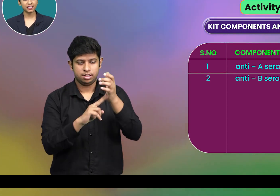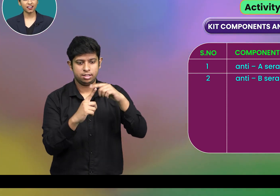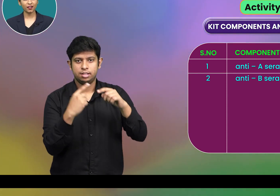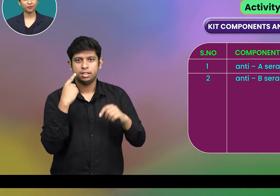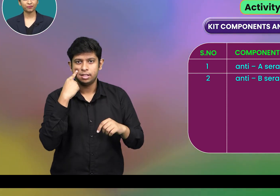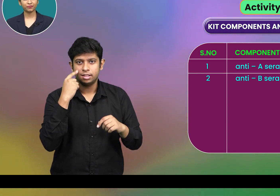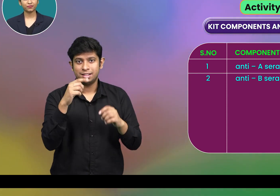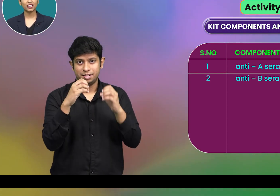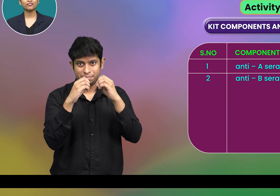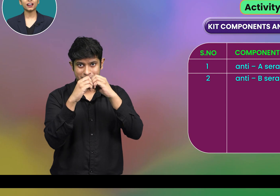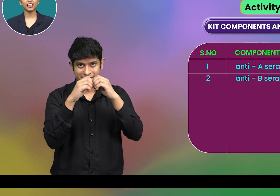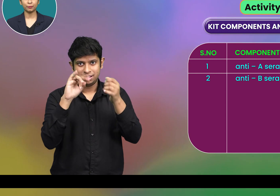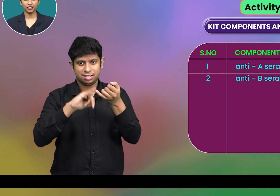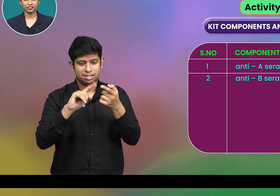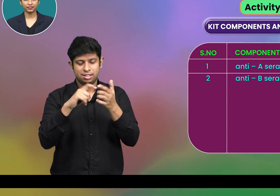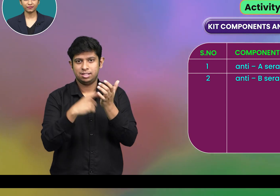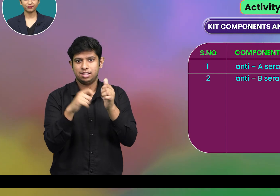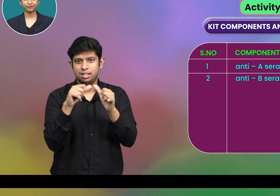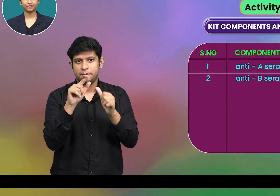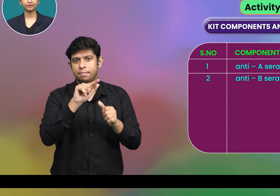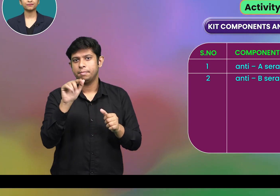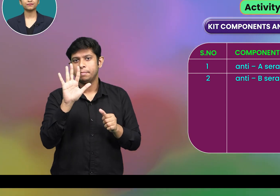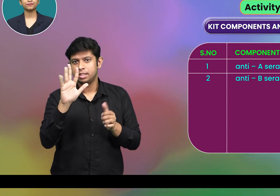anti-B sera 5 ml,